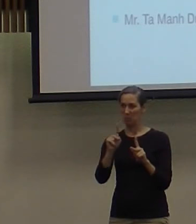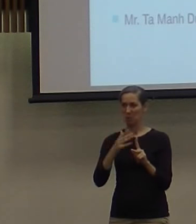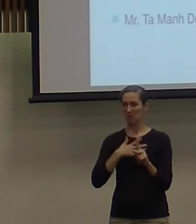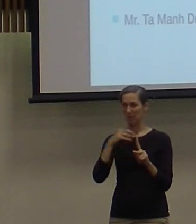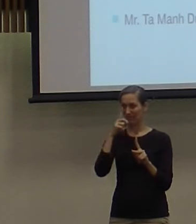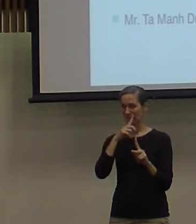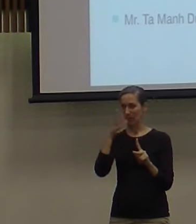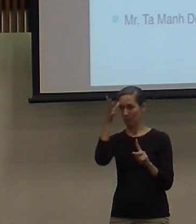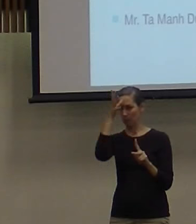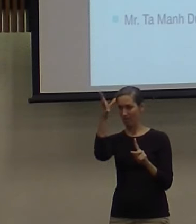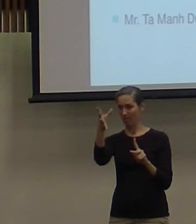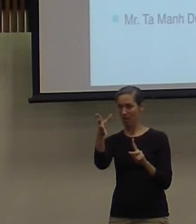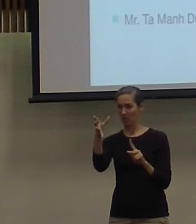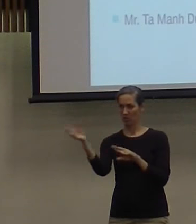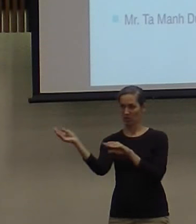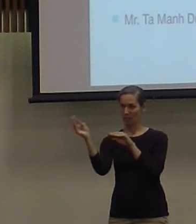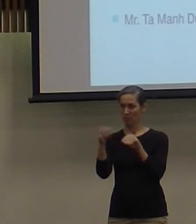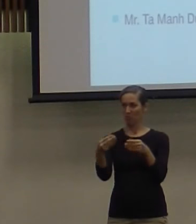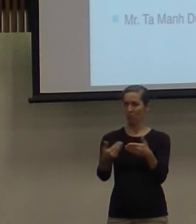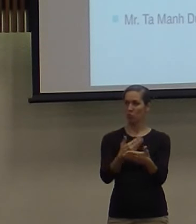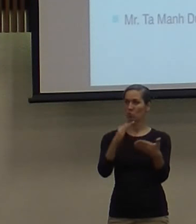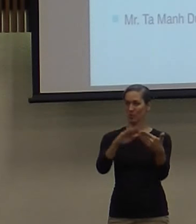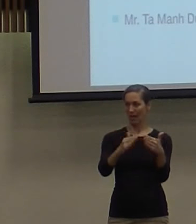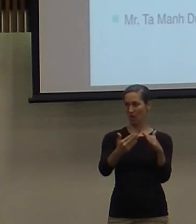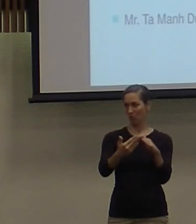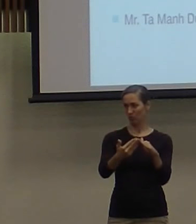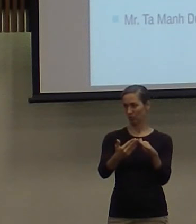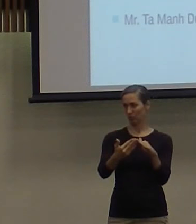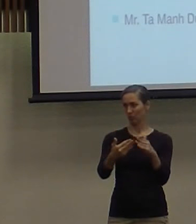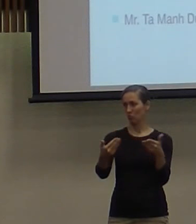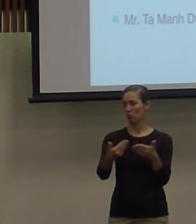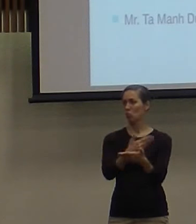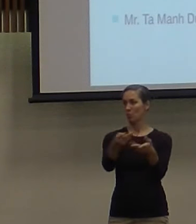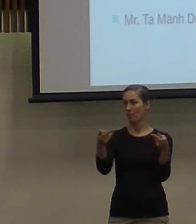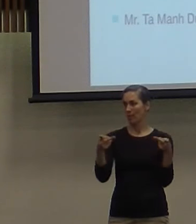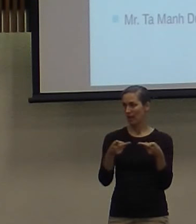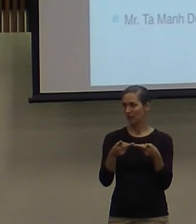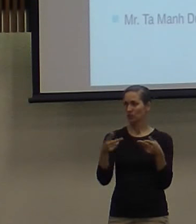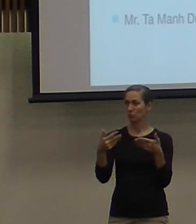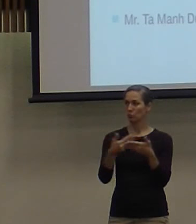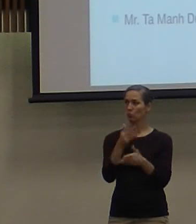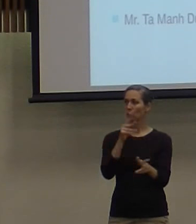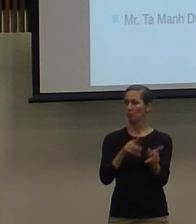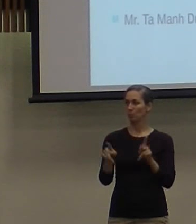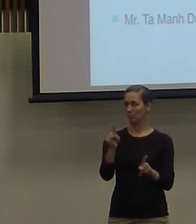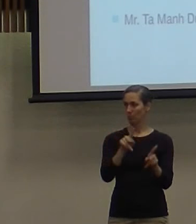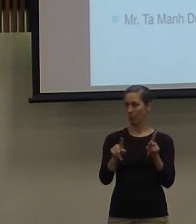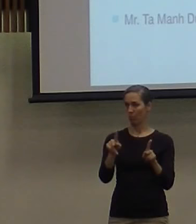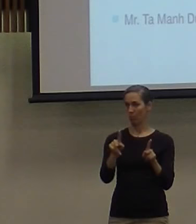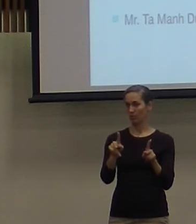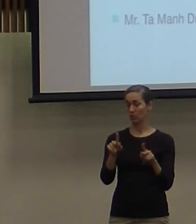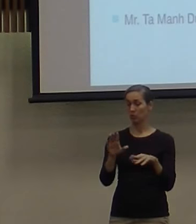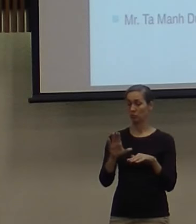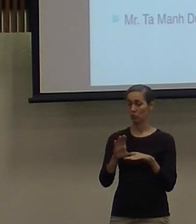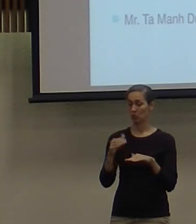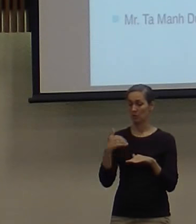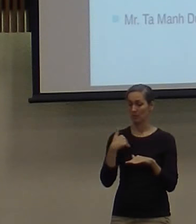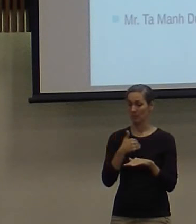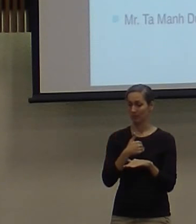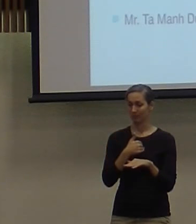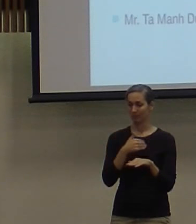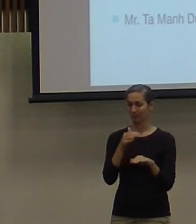grandfather. So they moved to the new town, the new place, and the new people. But the church member is the